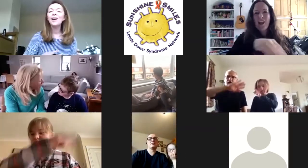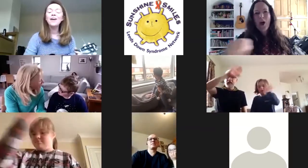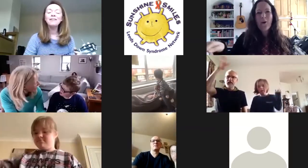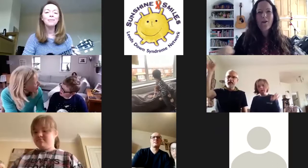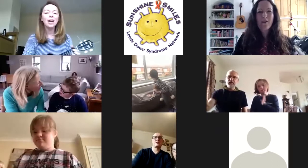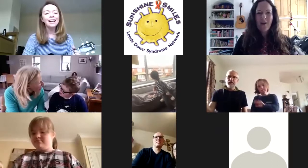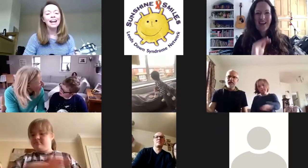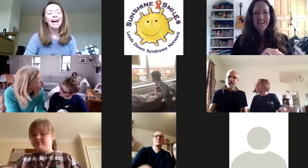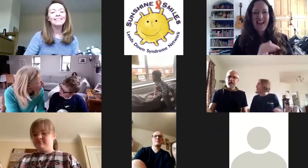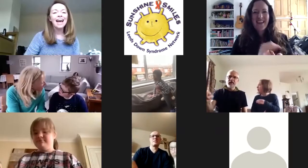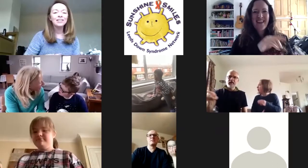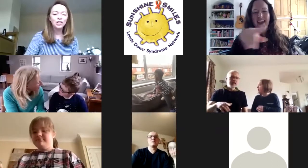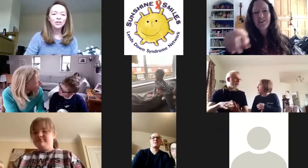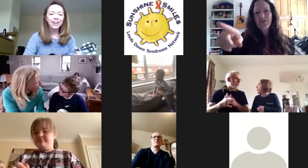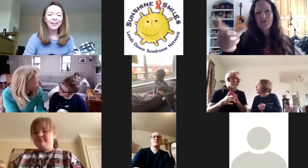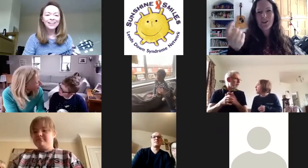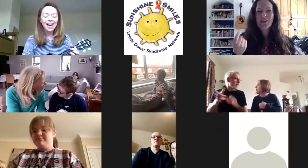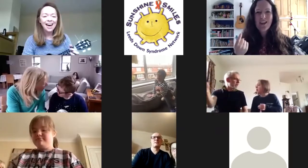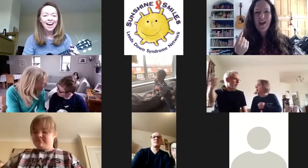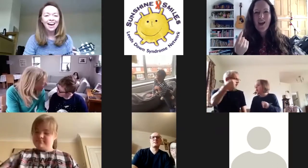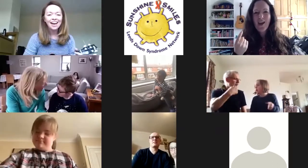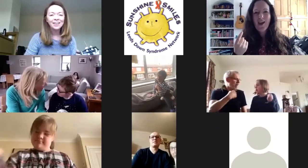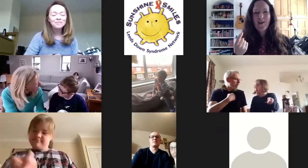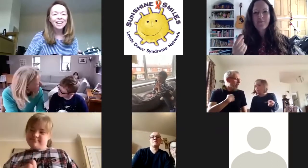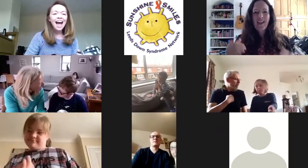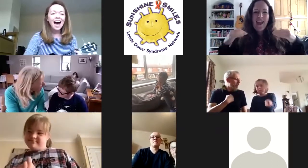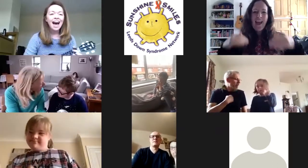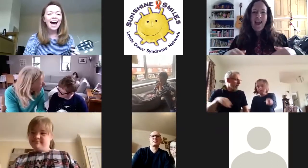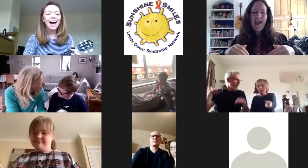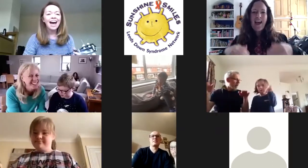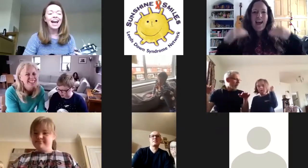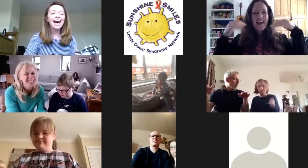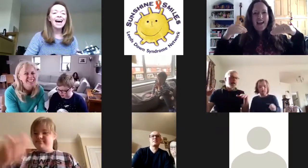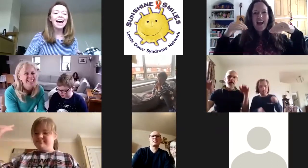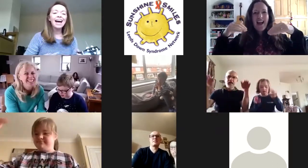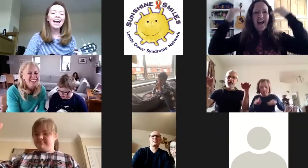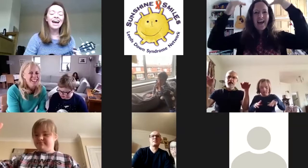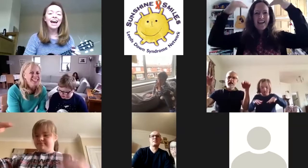Hello everyone, glad that you could come.